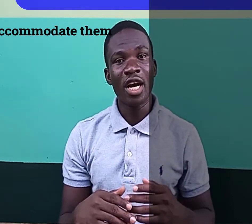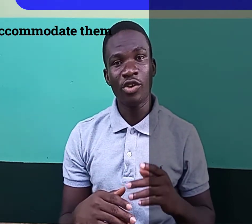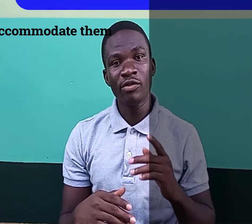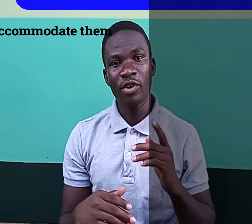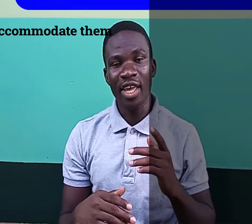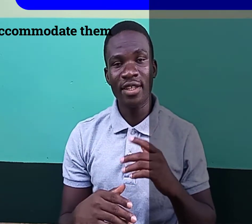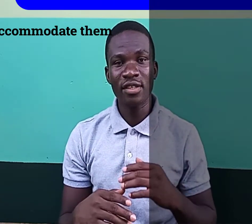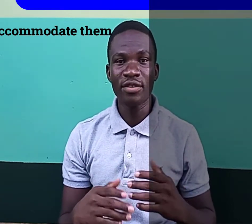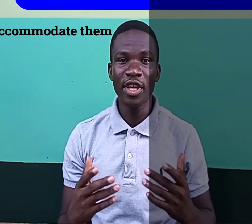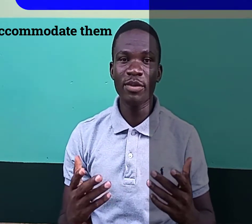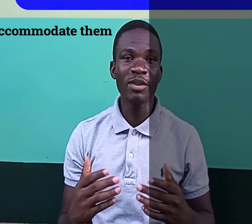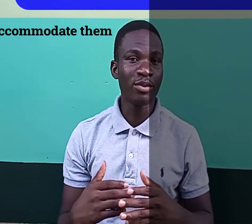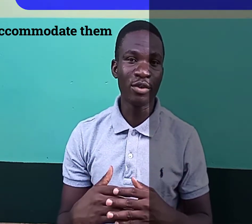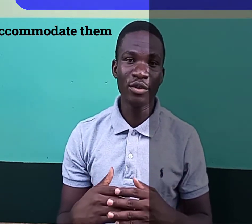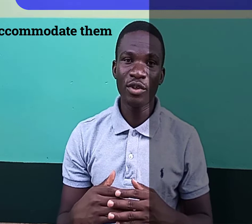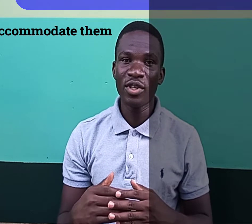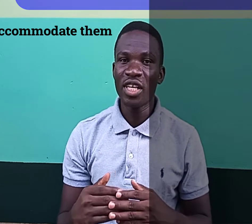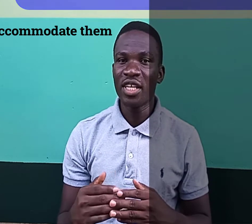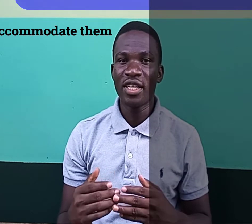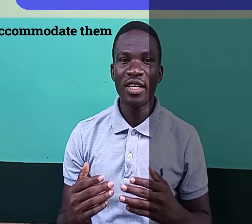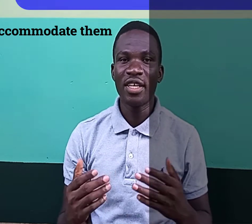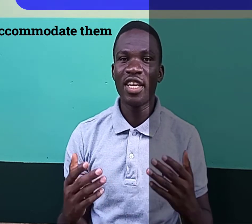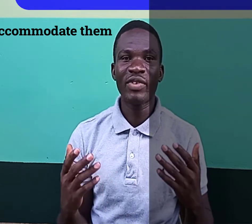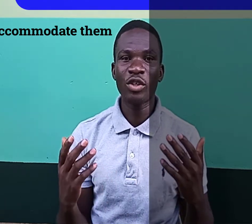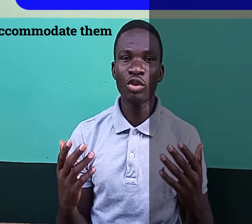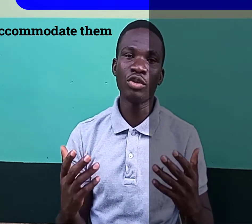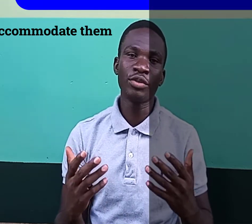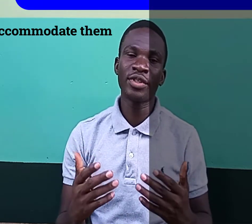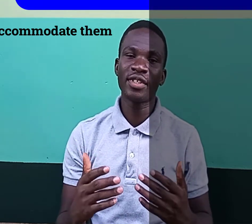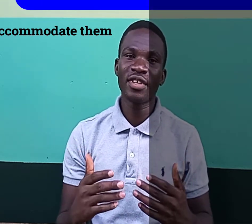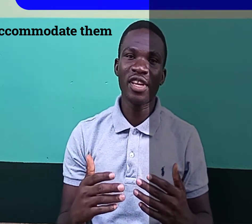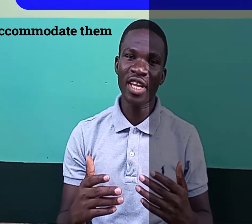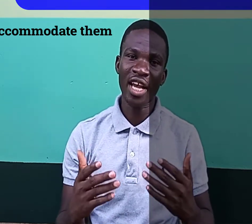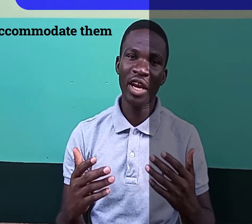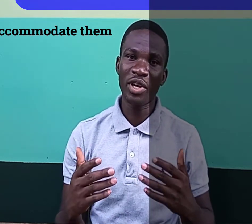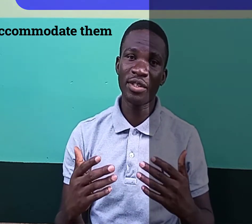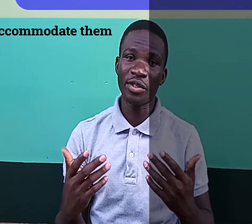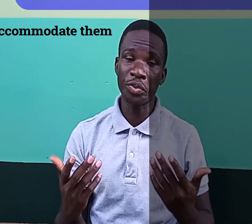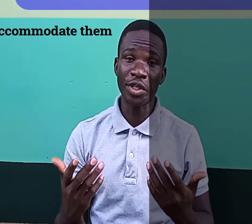Don't forget, these people never chose their current situation.